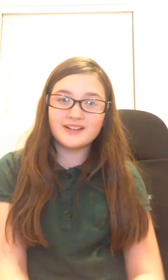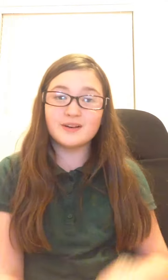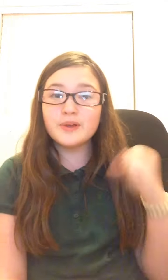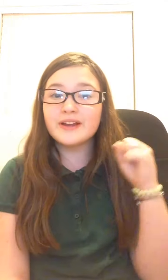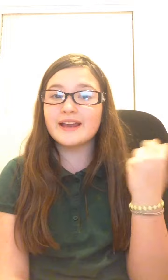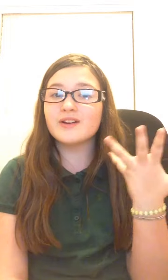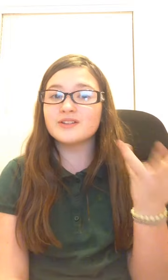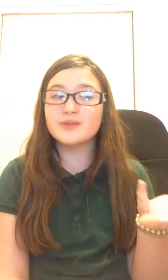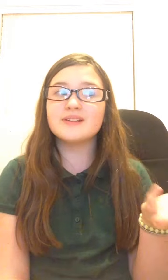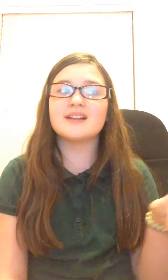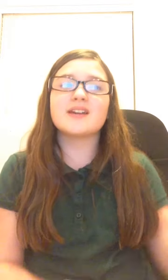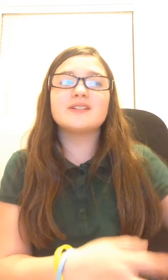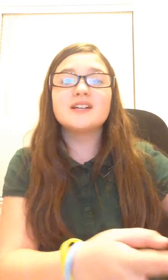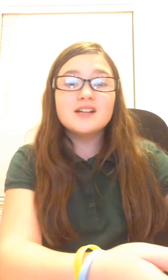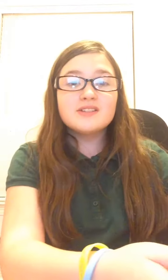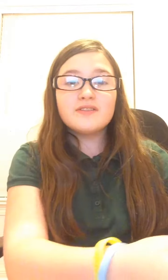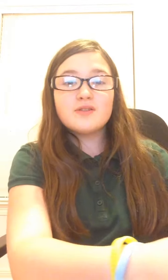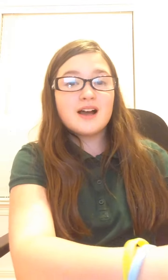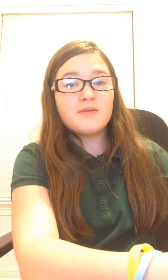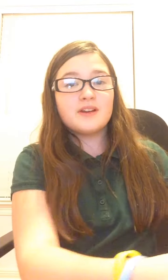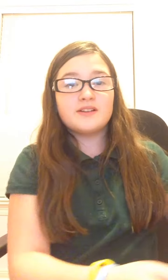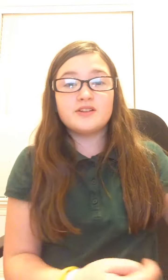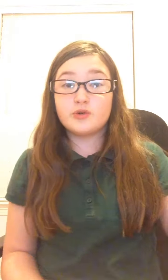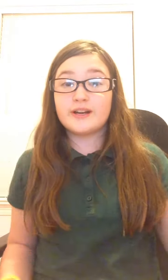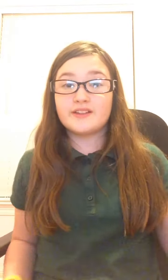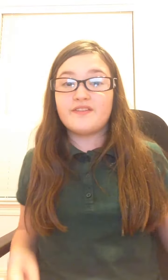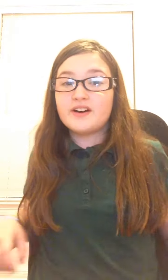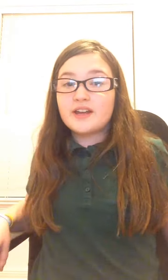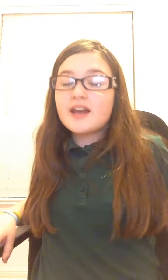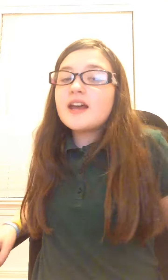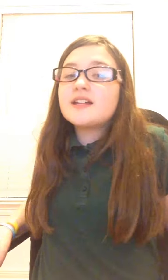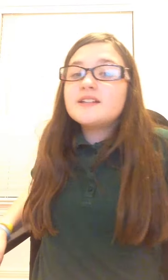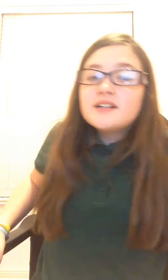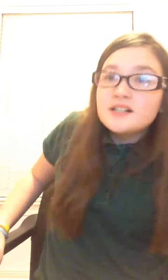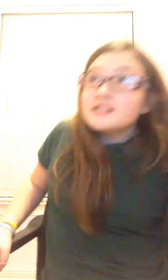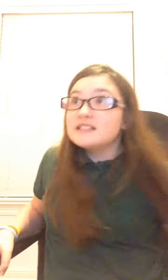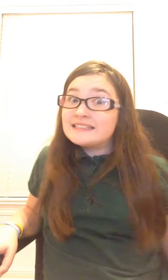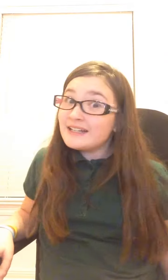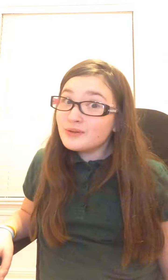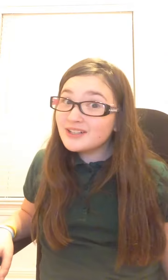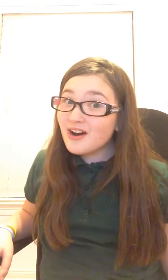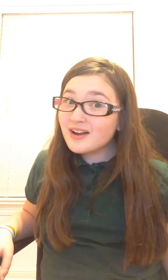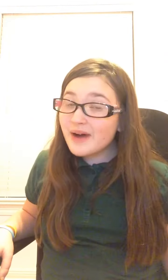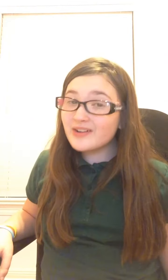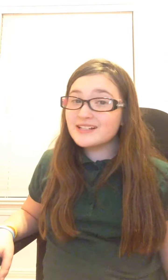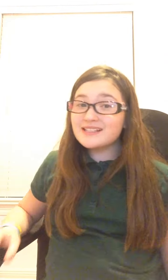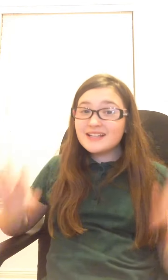communicating or doing sign language, so of course I wanted to join in the fun and see what they're talking about, and see